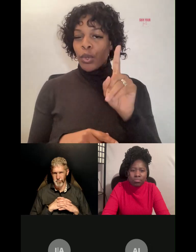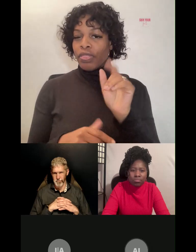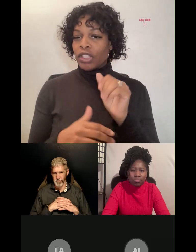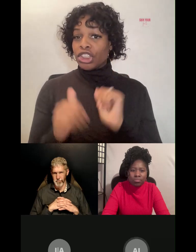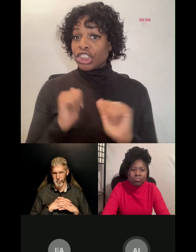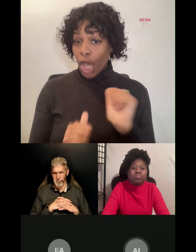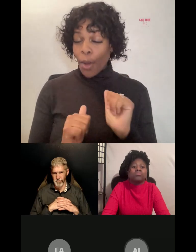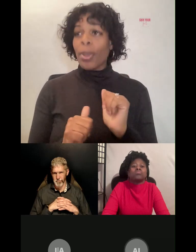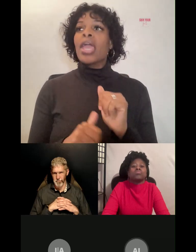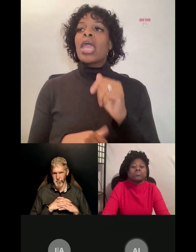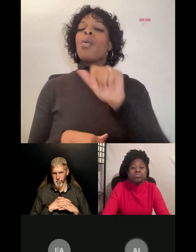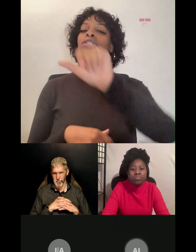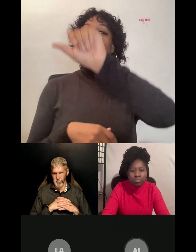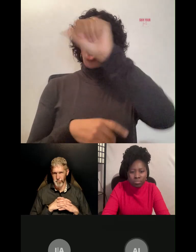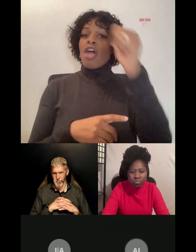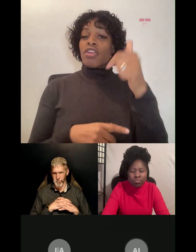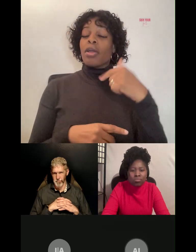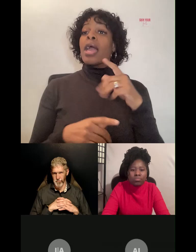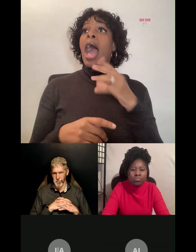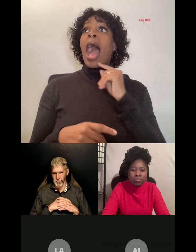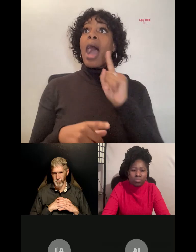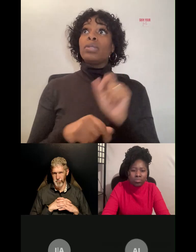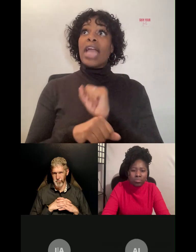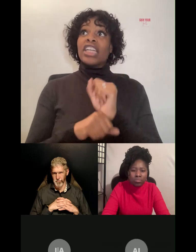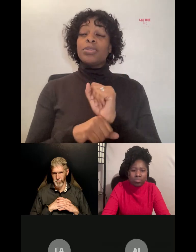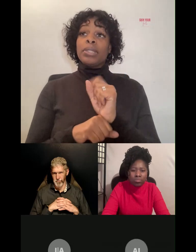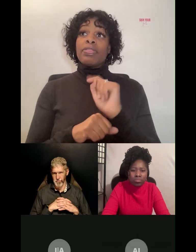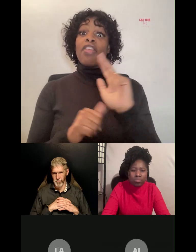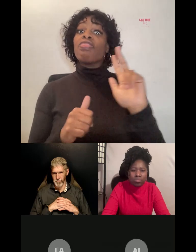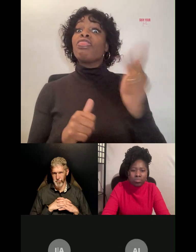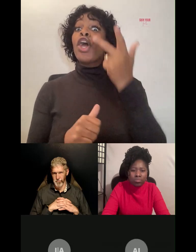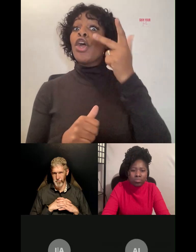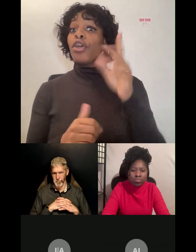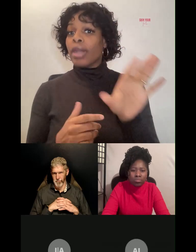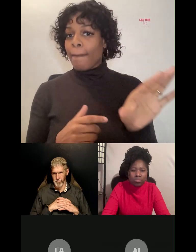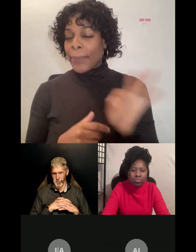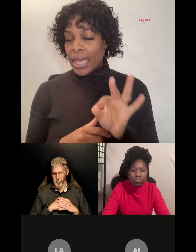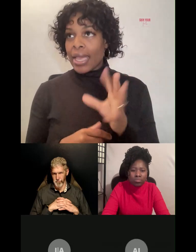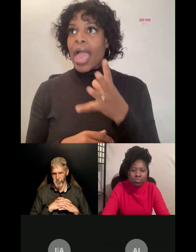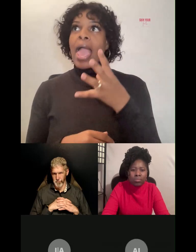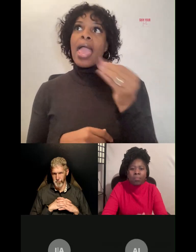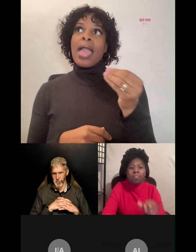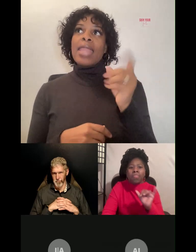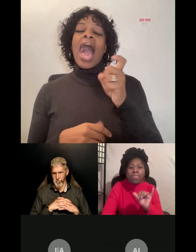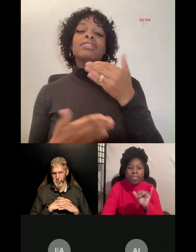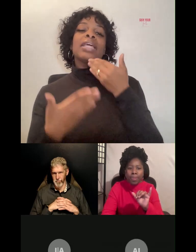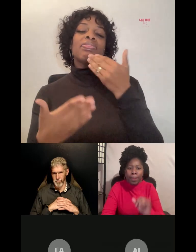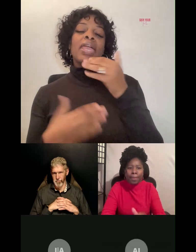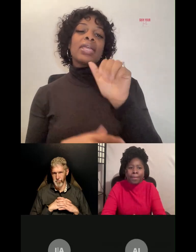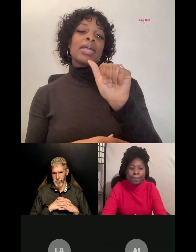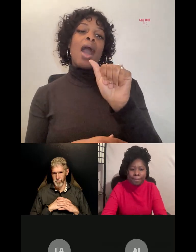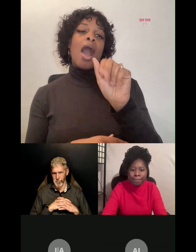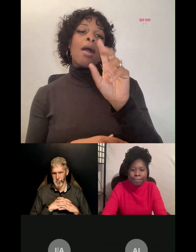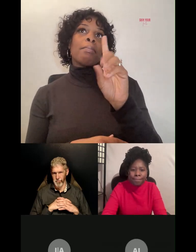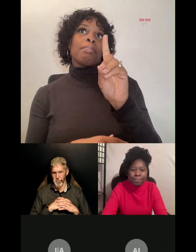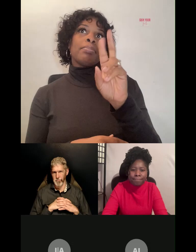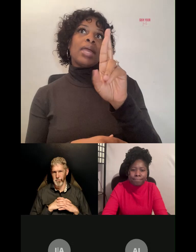pick for the show. It was other. I was actually the third pick. And I have to